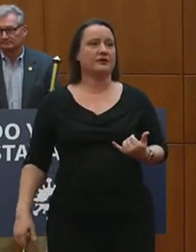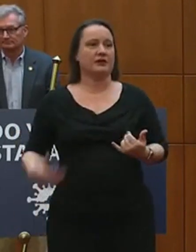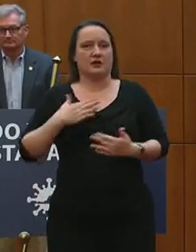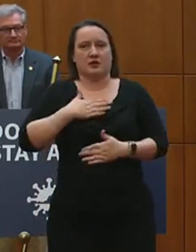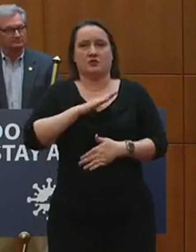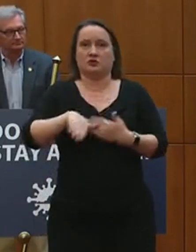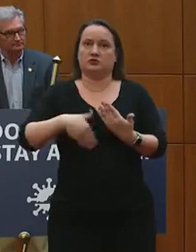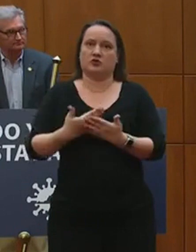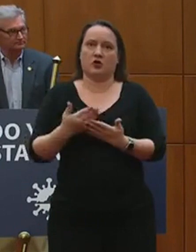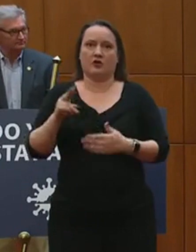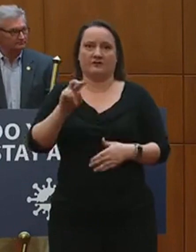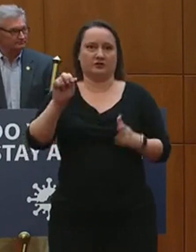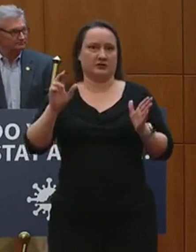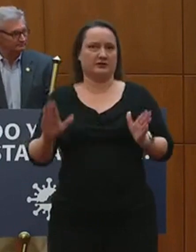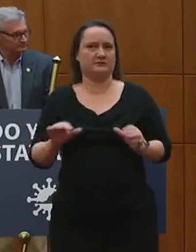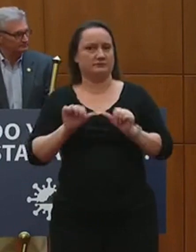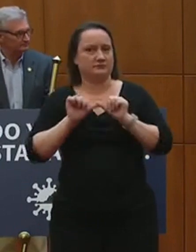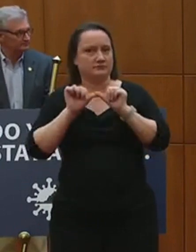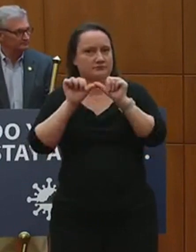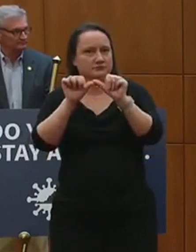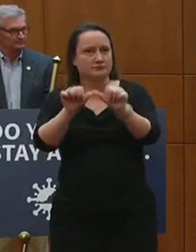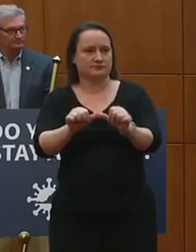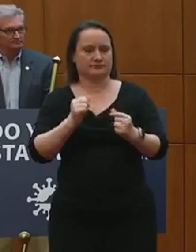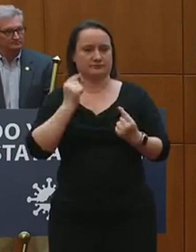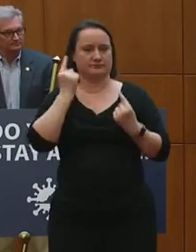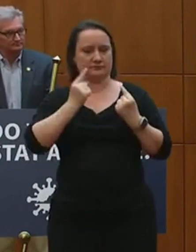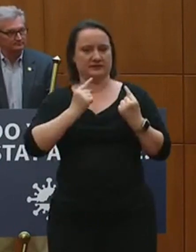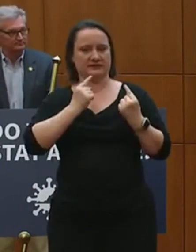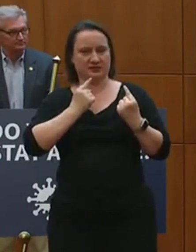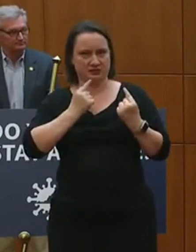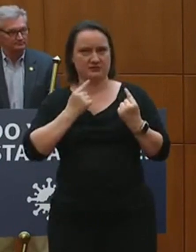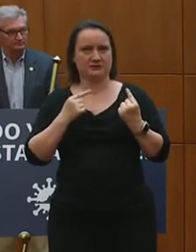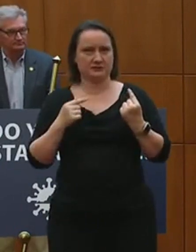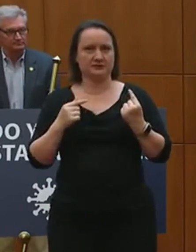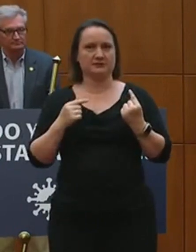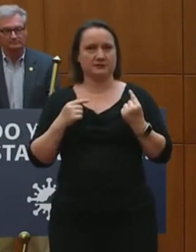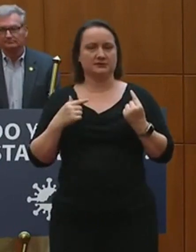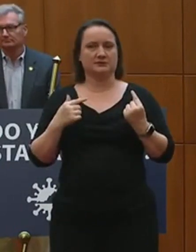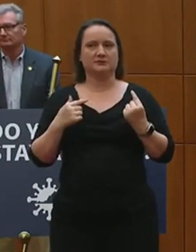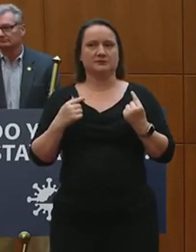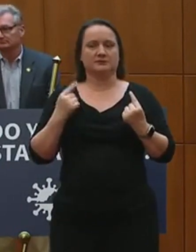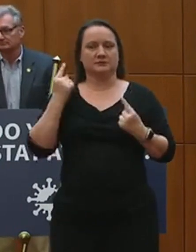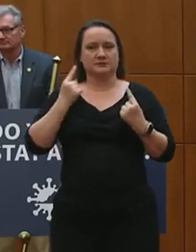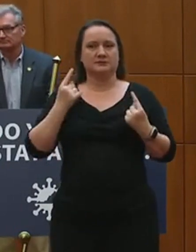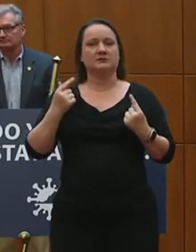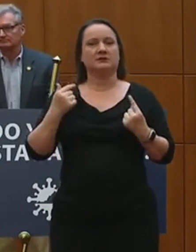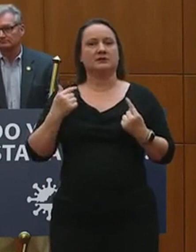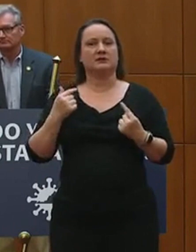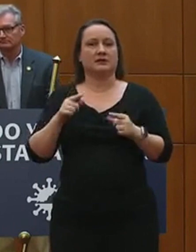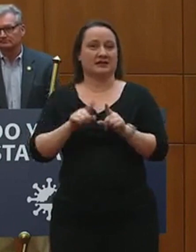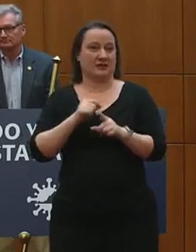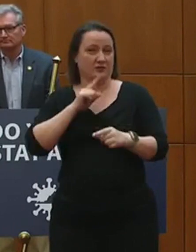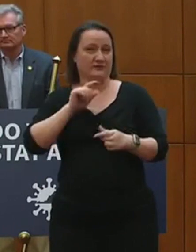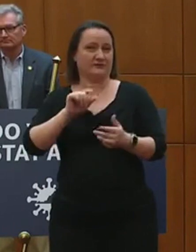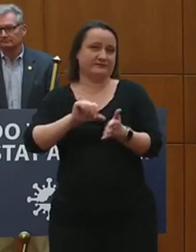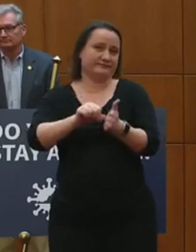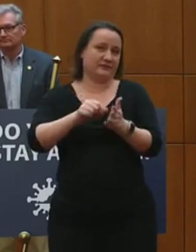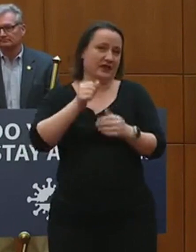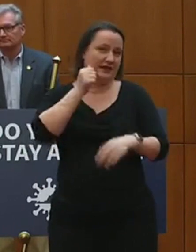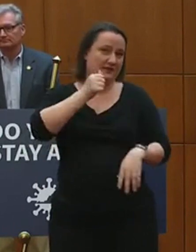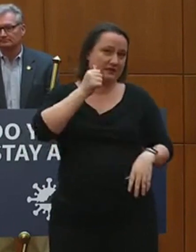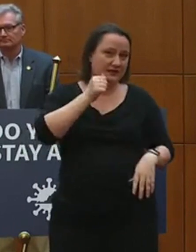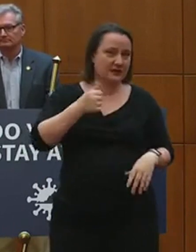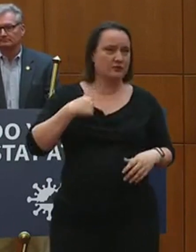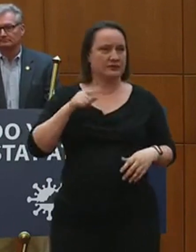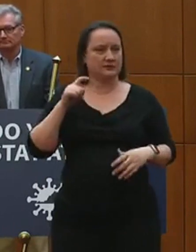all Virginians to continue to take this seriously, as we have said each day, to prevent the spread